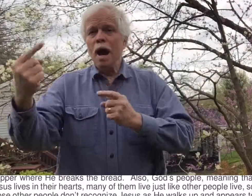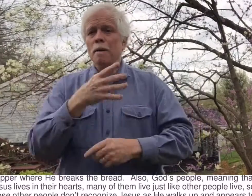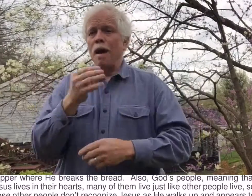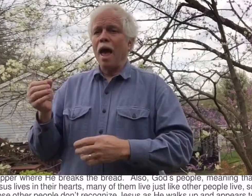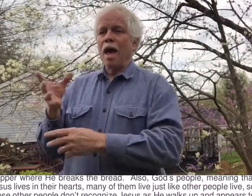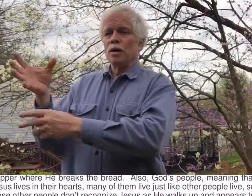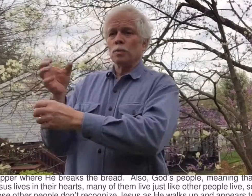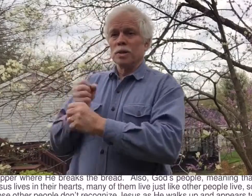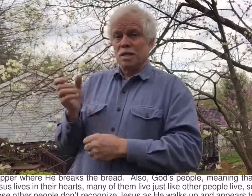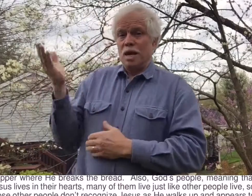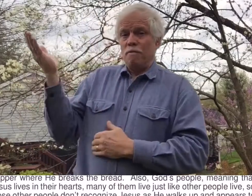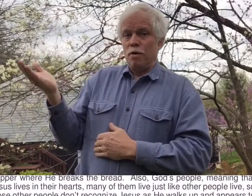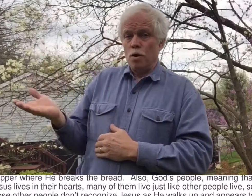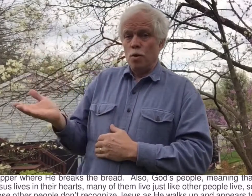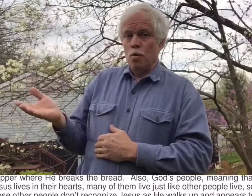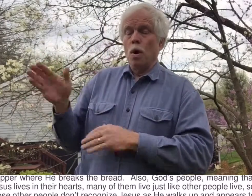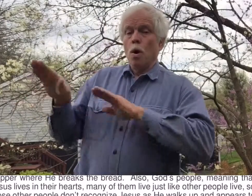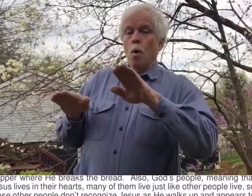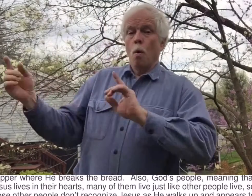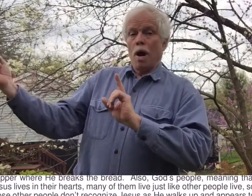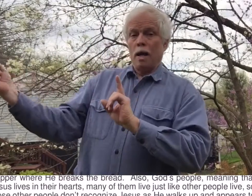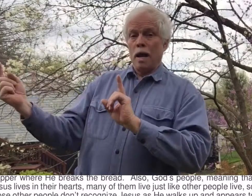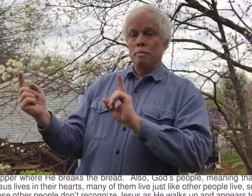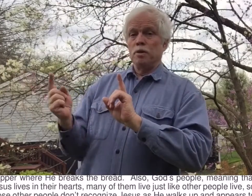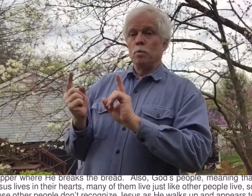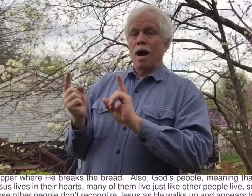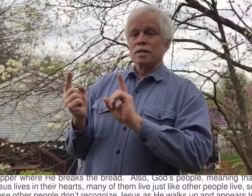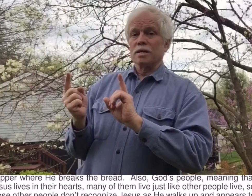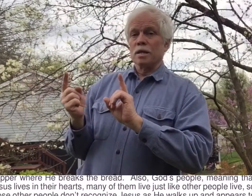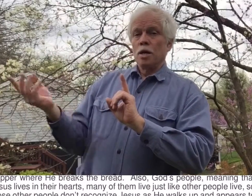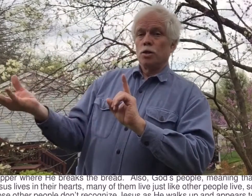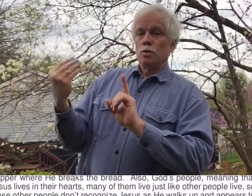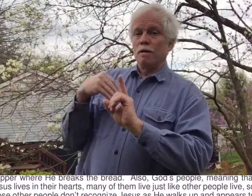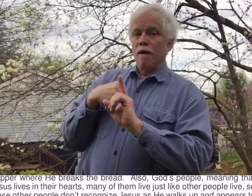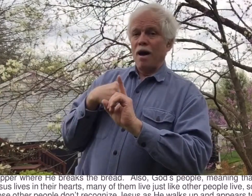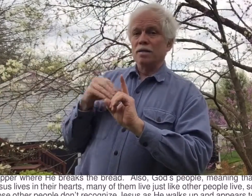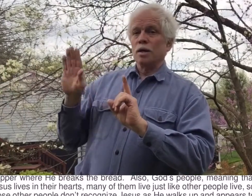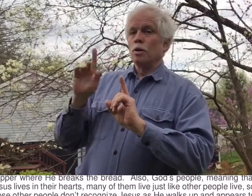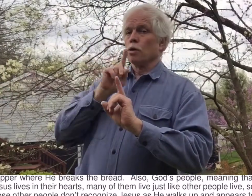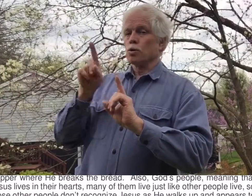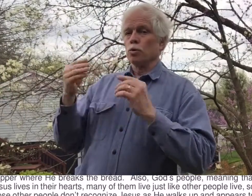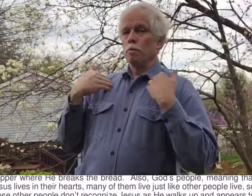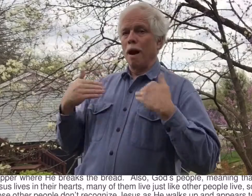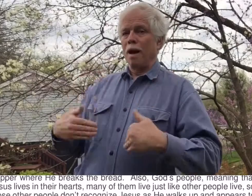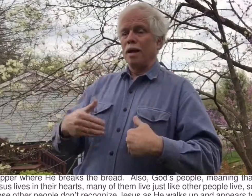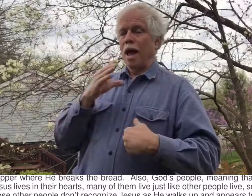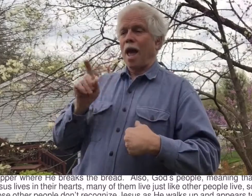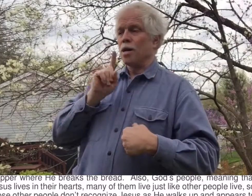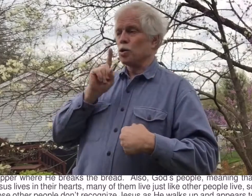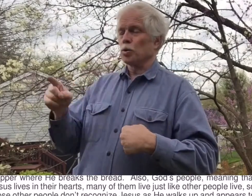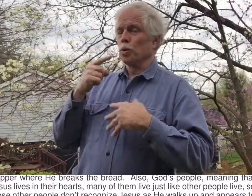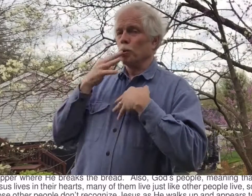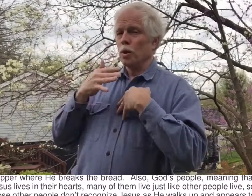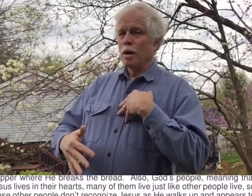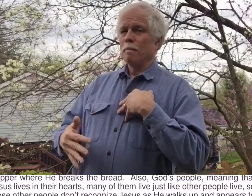come and receive you, walking up to us to give us your true body and true